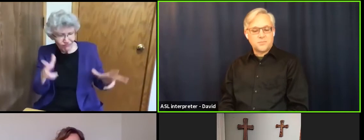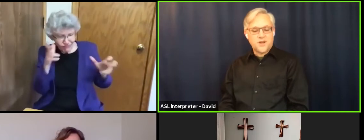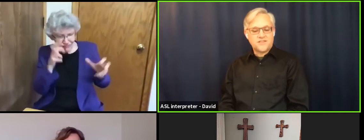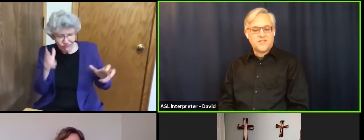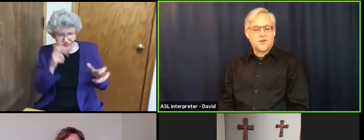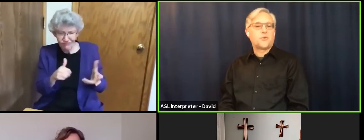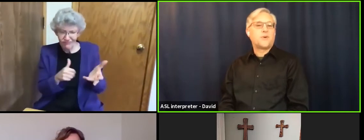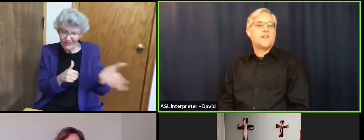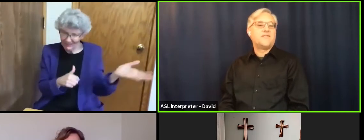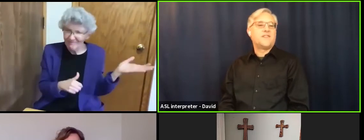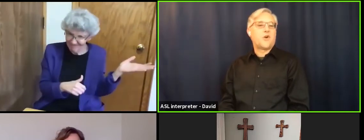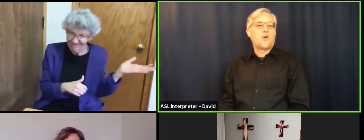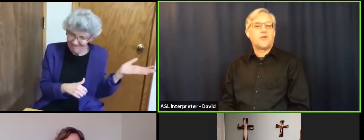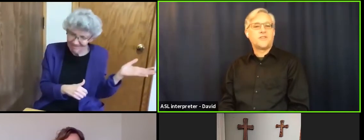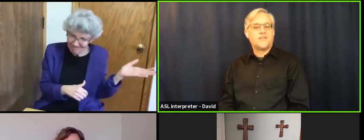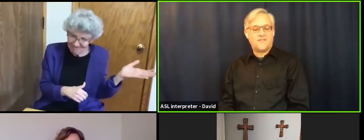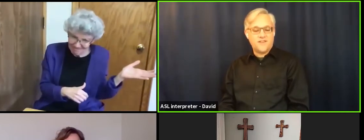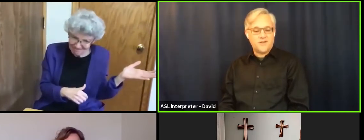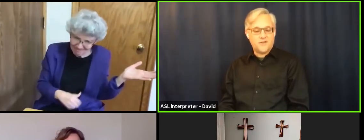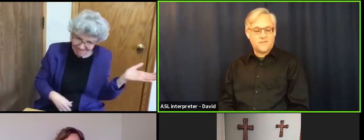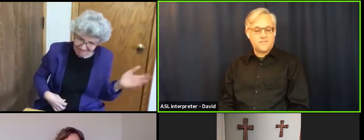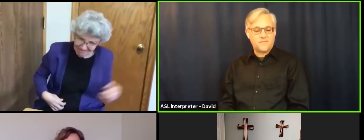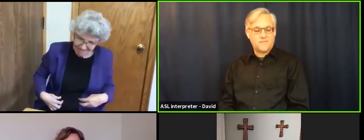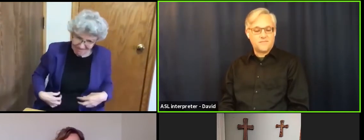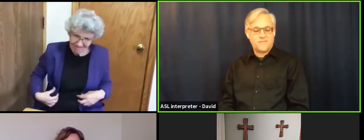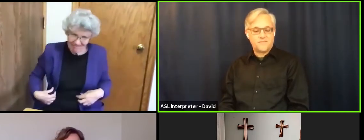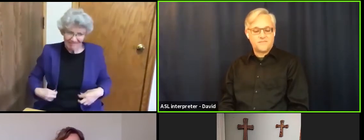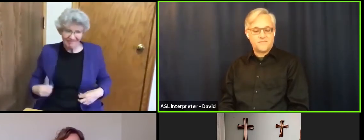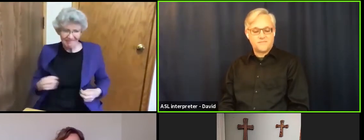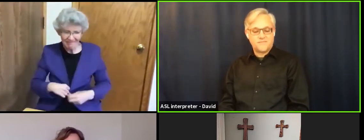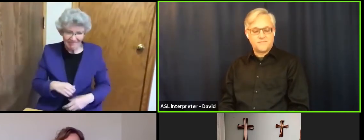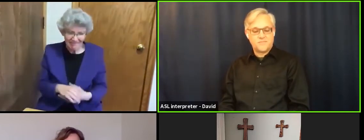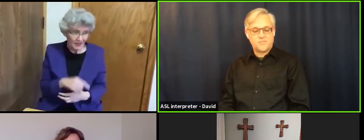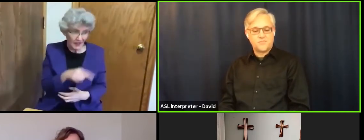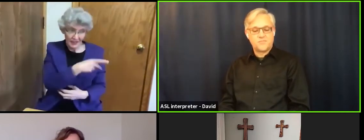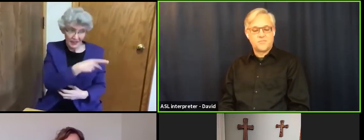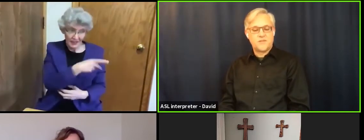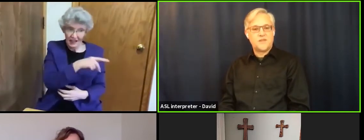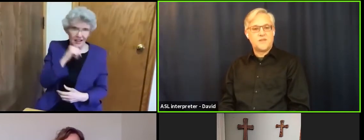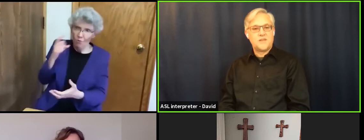And they expressed their grief and hurt and fear.